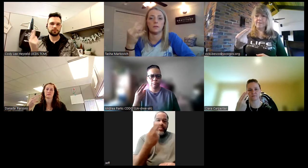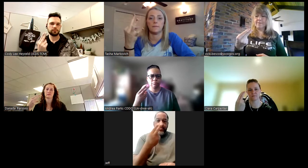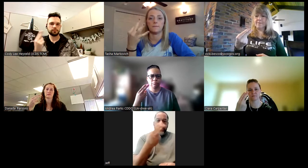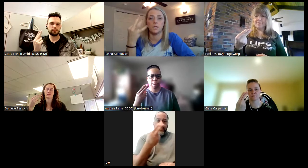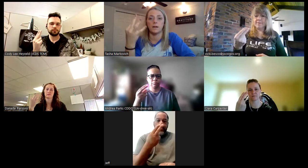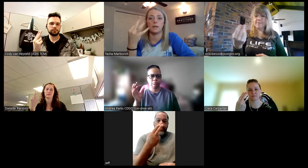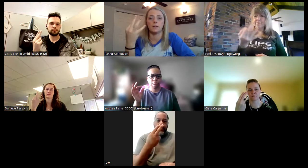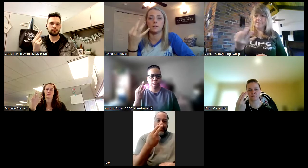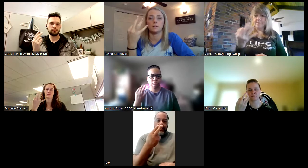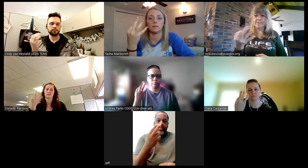Friday,